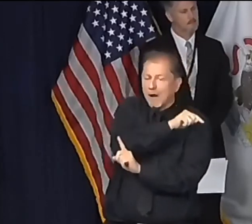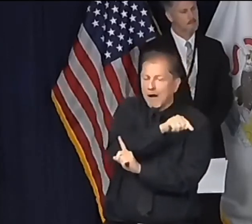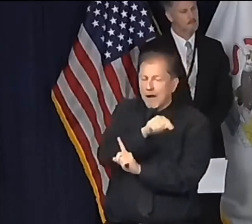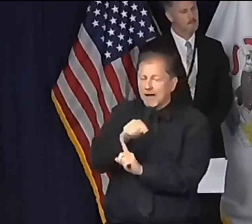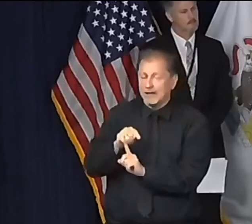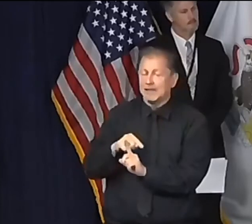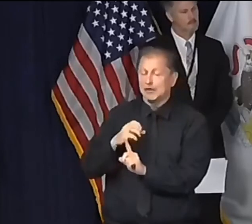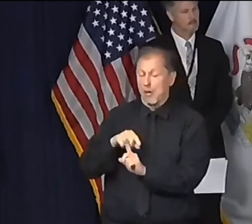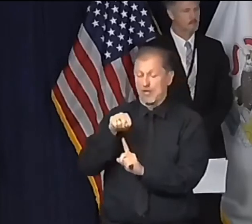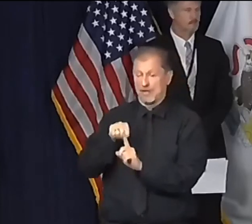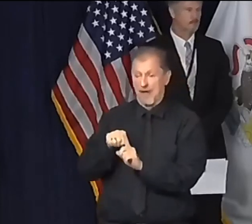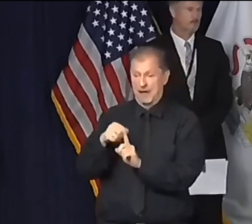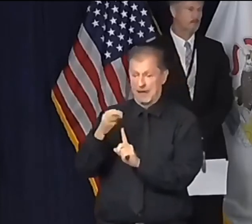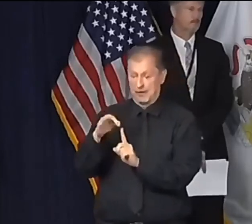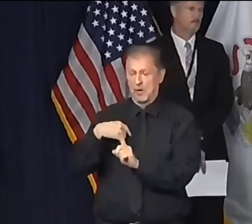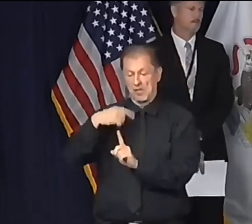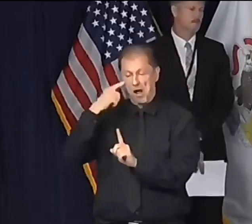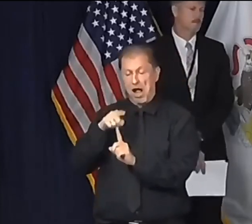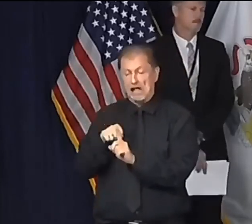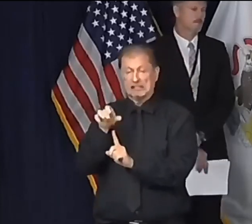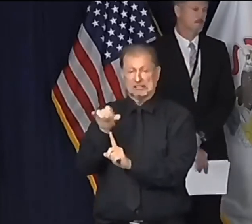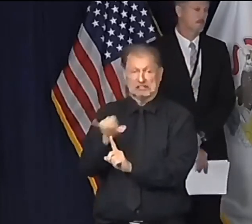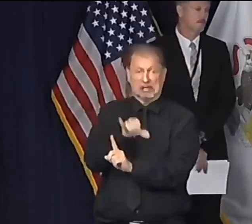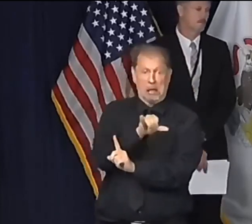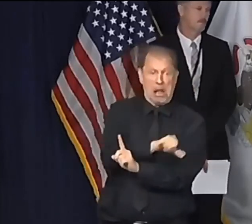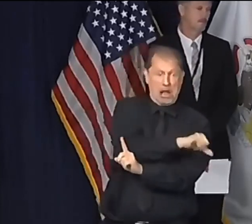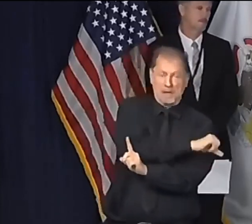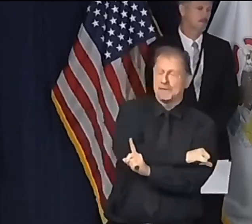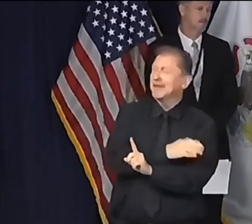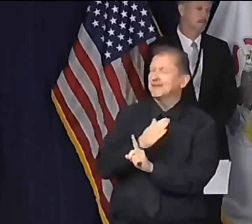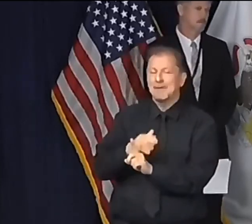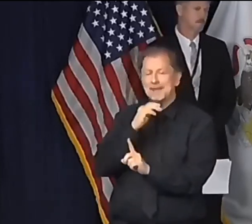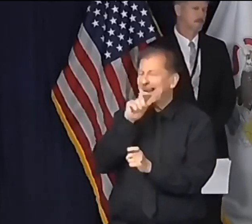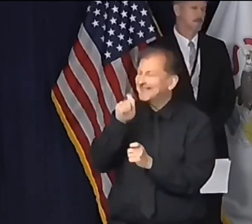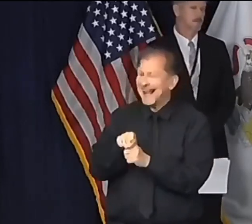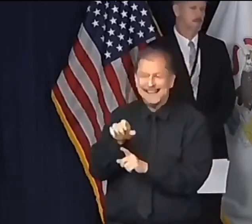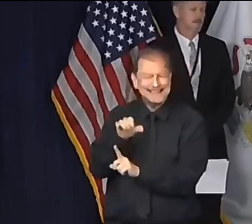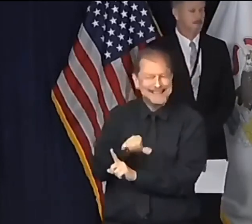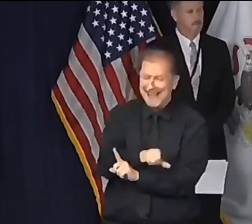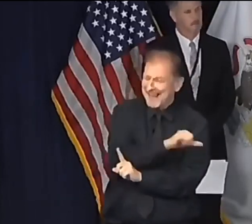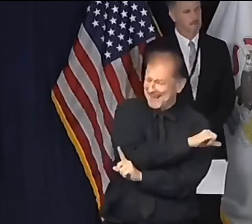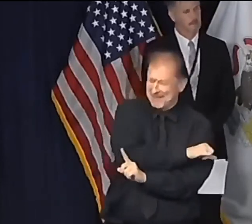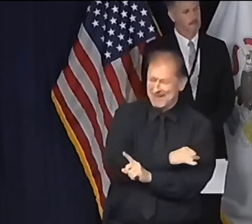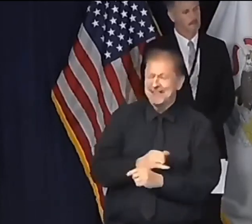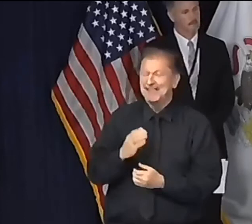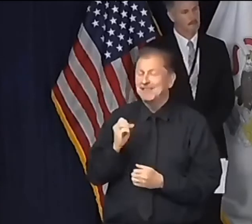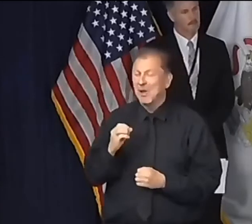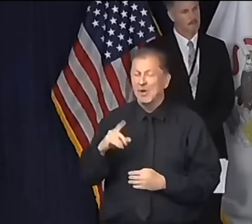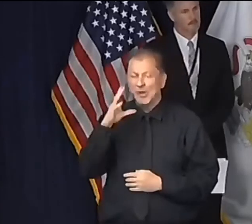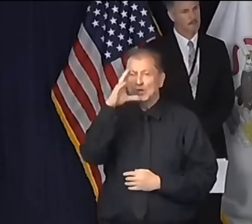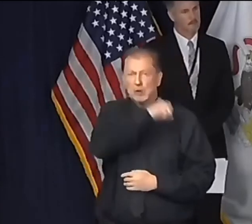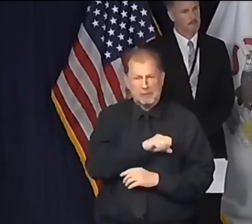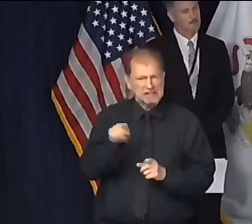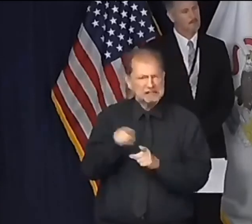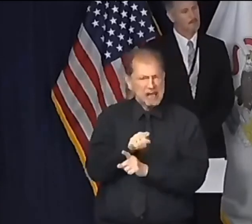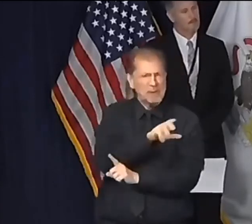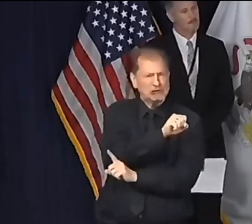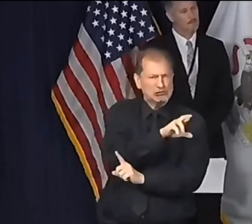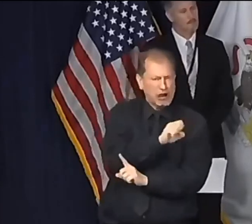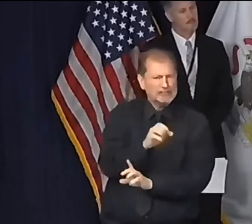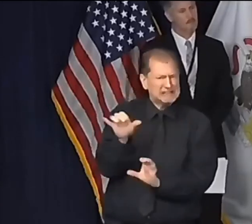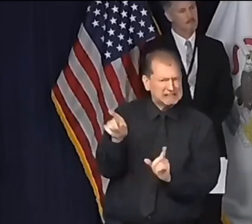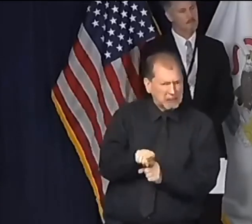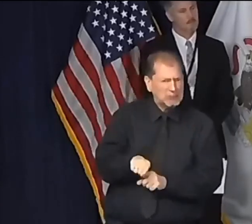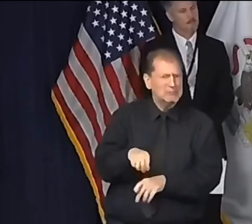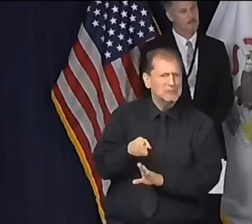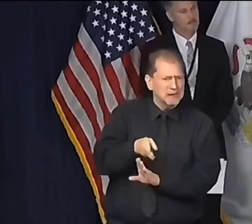that we make, thinking, oh, this was like SARS, have not borne out. So trying to assume things based on what we have learned in the